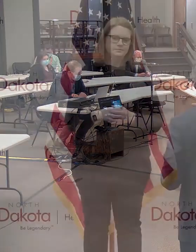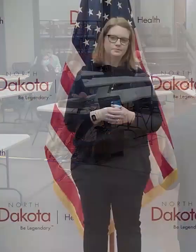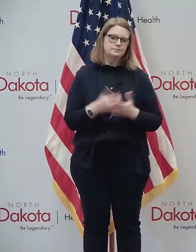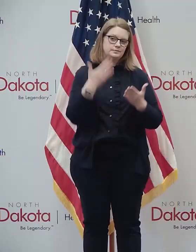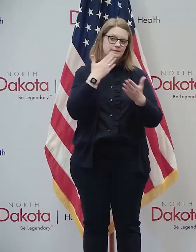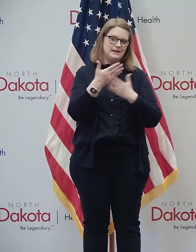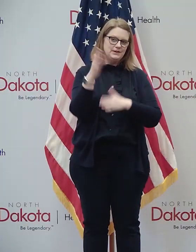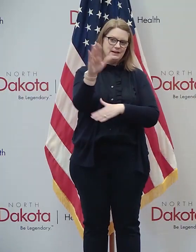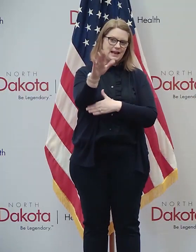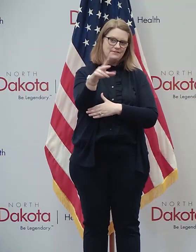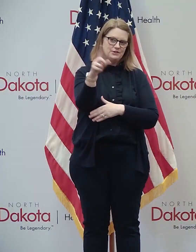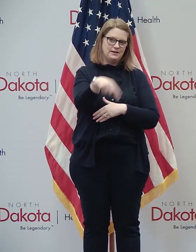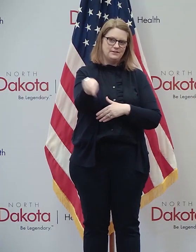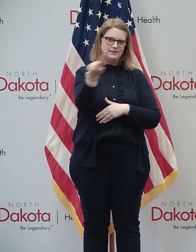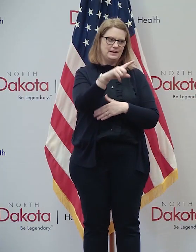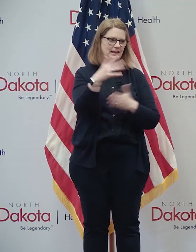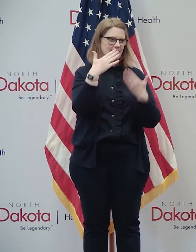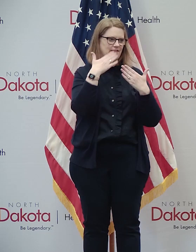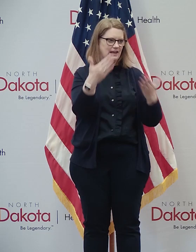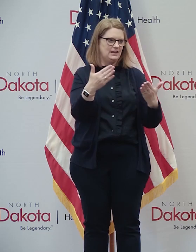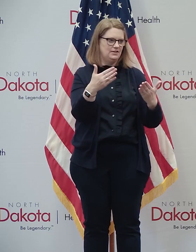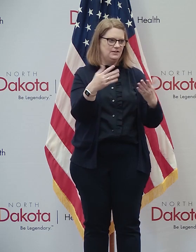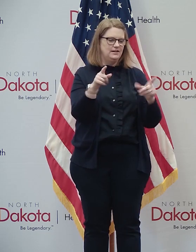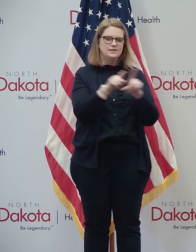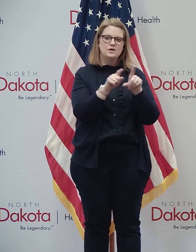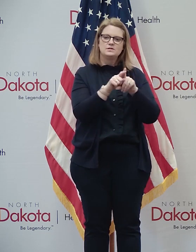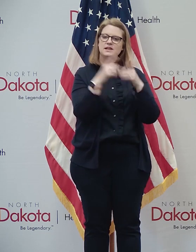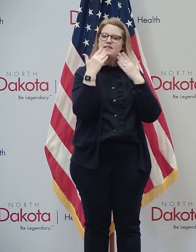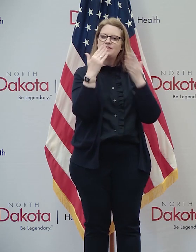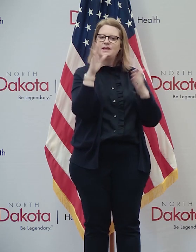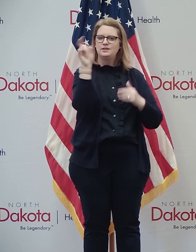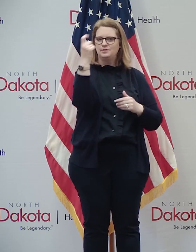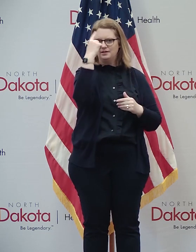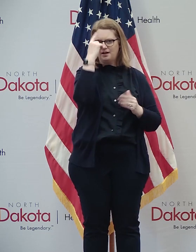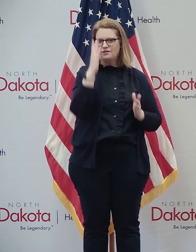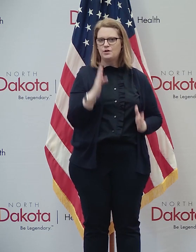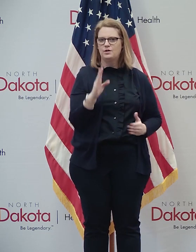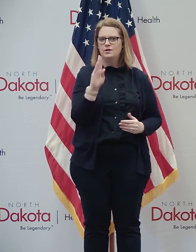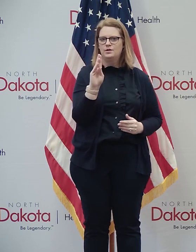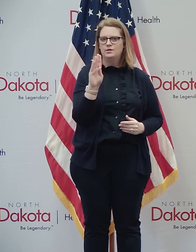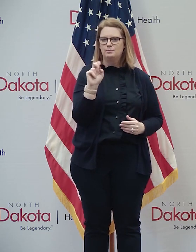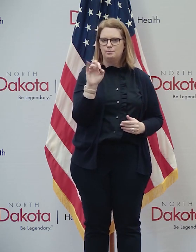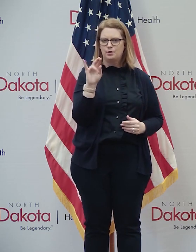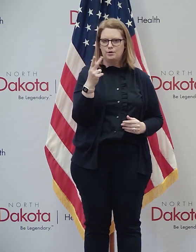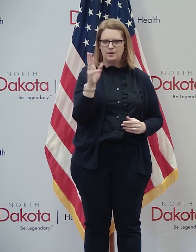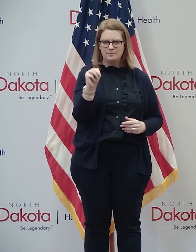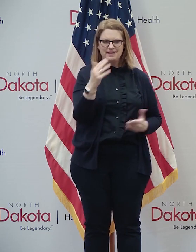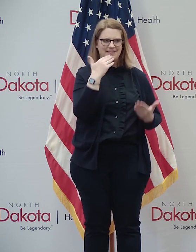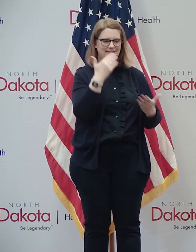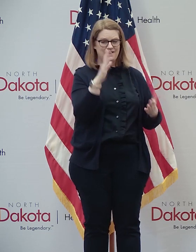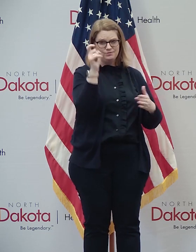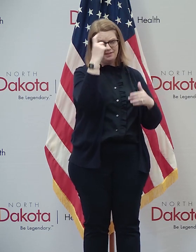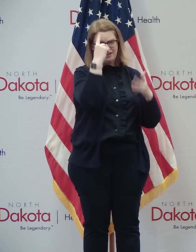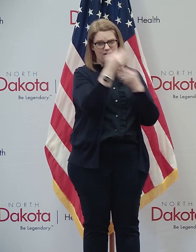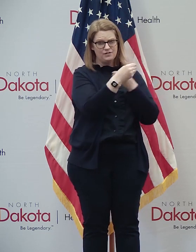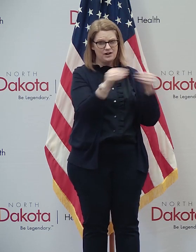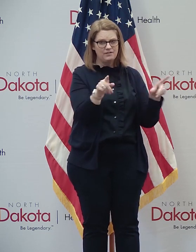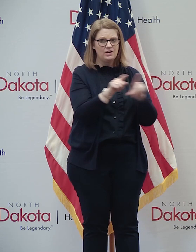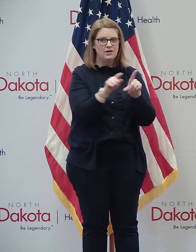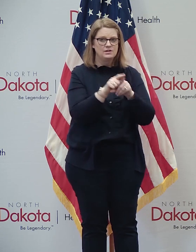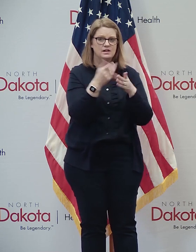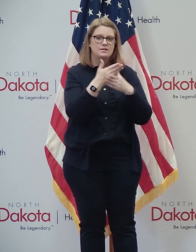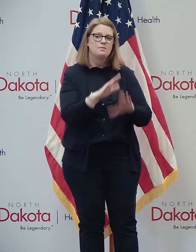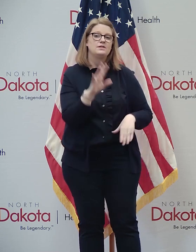Good afternoon, everyone. Again, thank you. And thank you to Governor Burgum. I really do want to start off by saying thank you to the governor's office and our partners